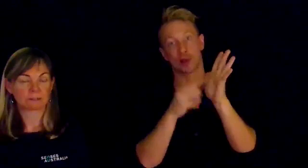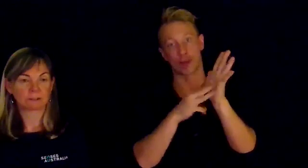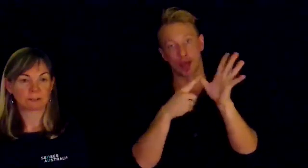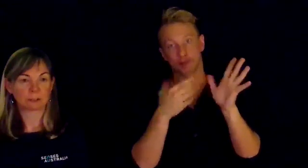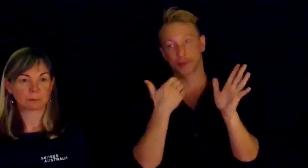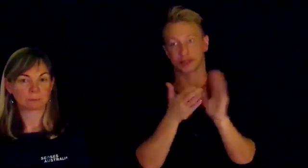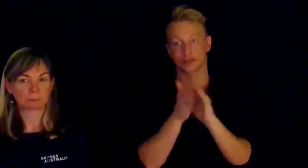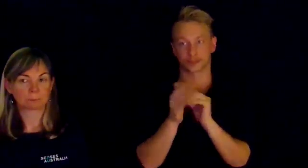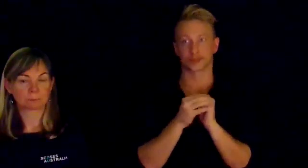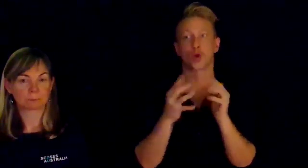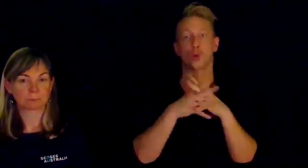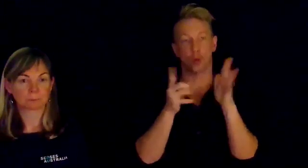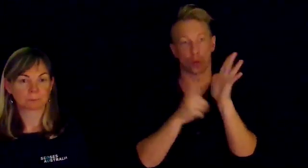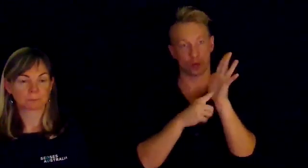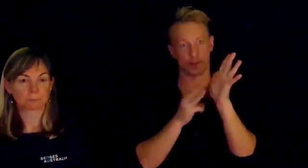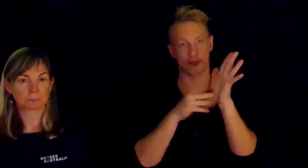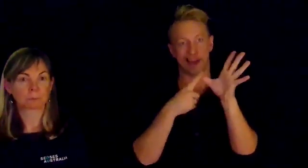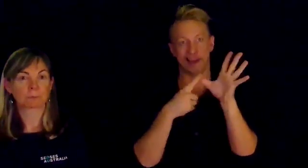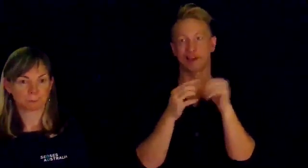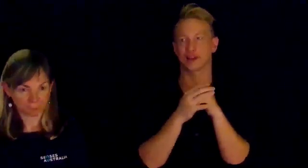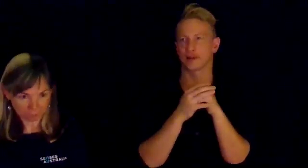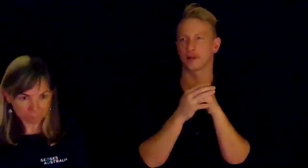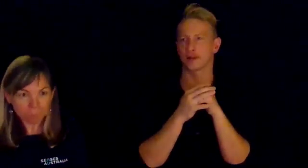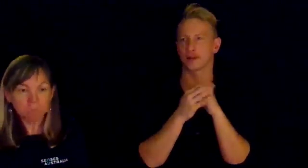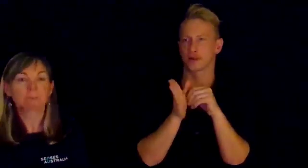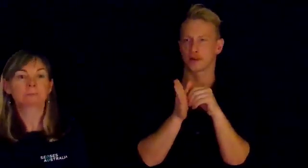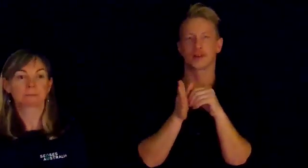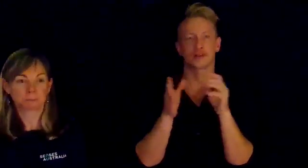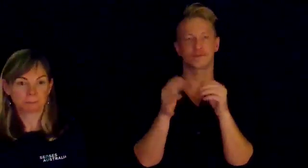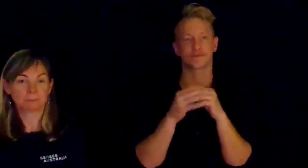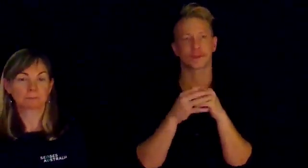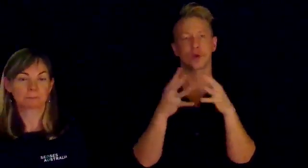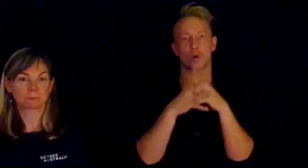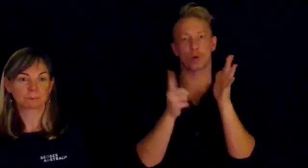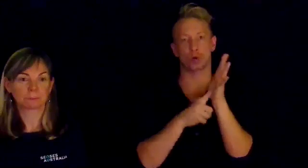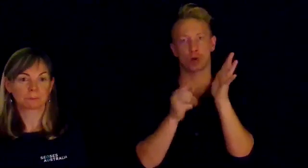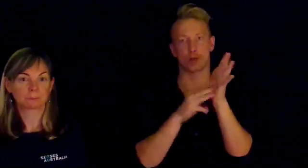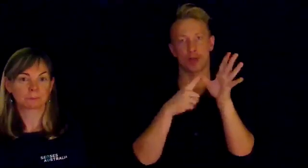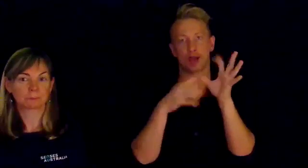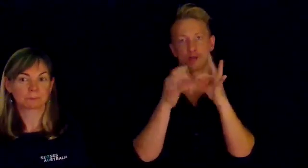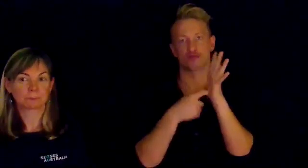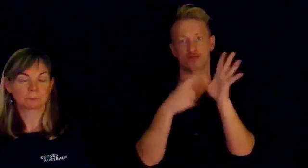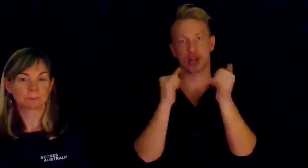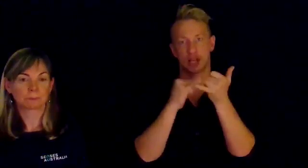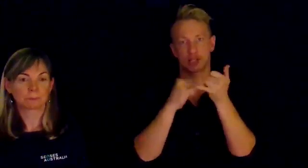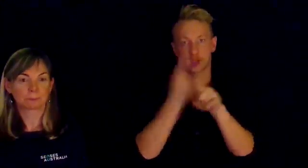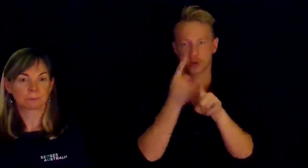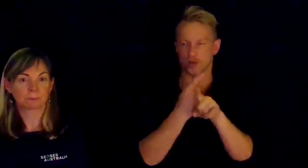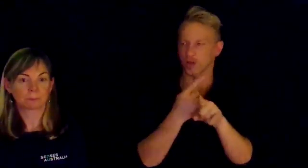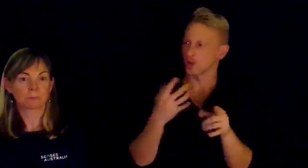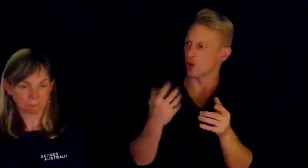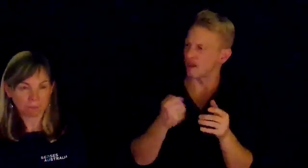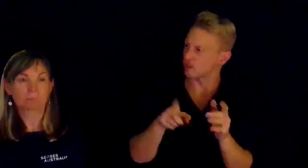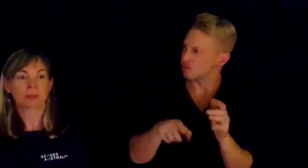Yeah. How do I? That's it. You there, Wilma? Are you there? Do I have to press anything, or can you hear